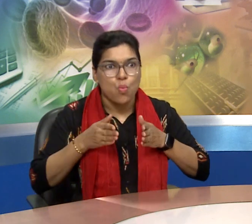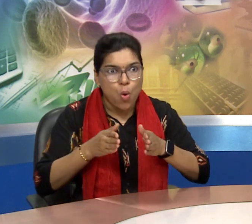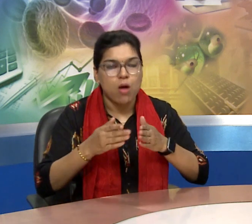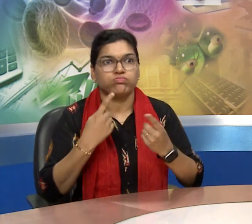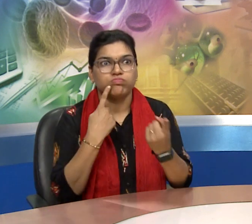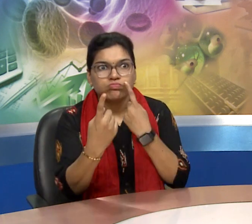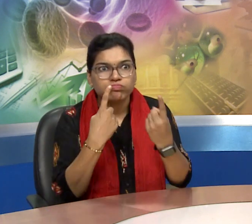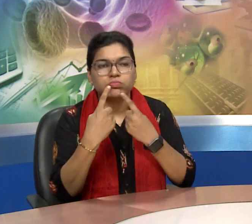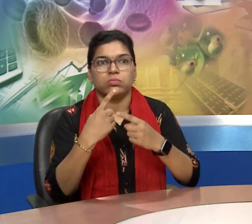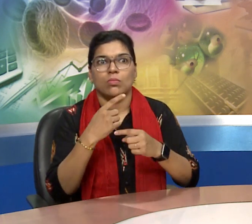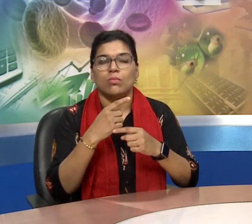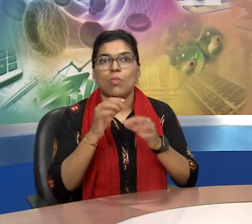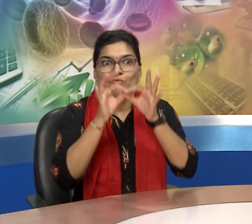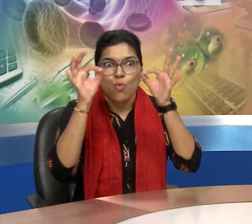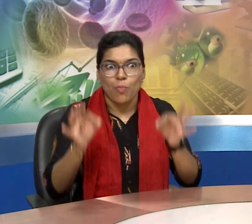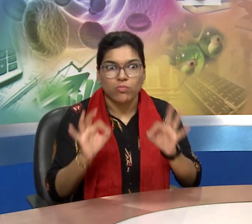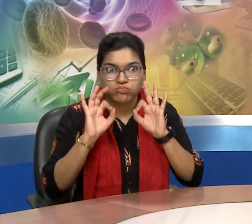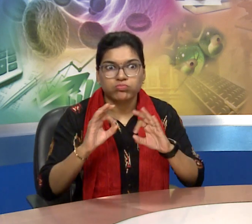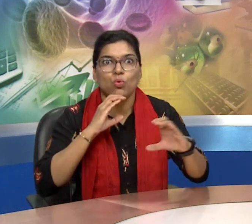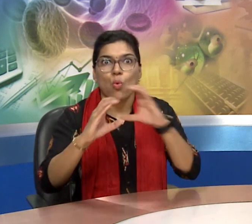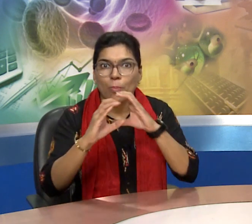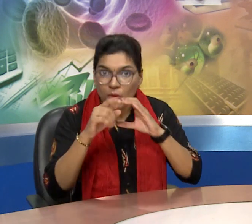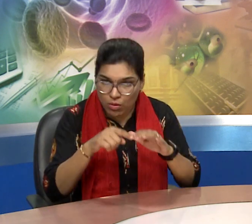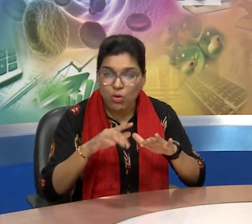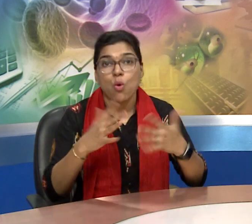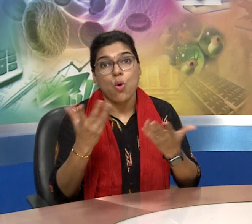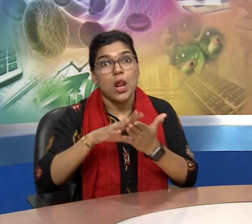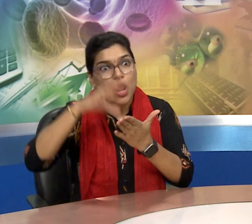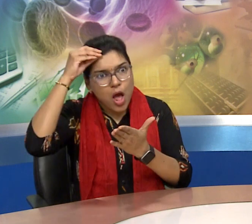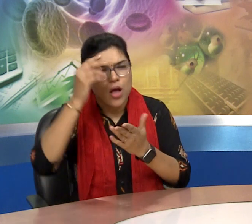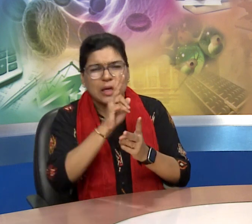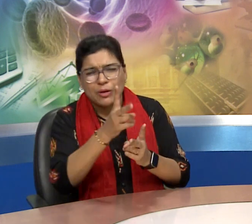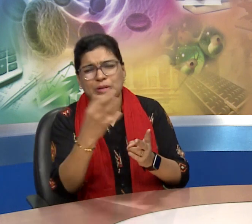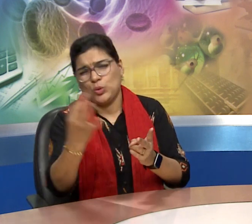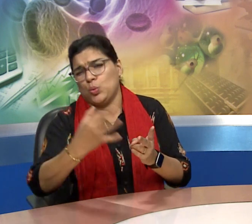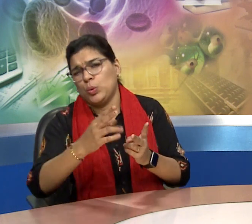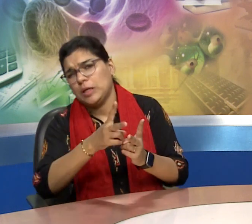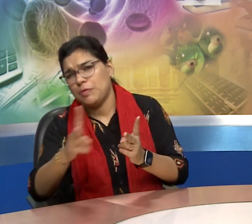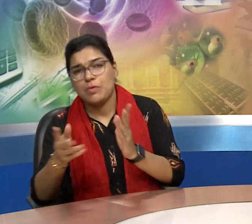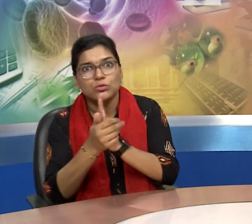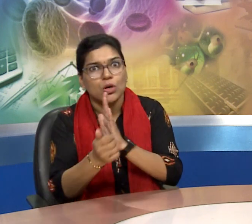So this way, library informally provides lifelong continuing education to